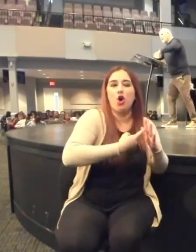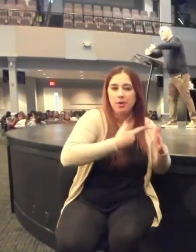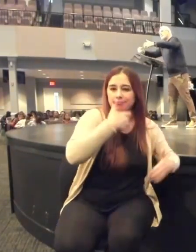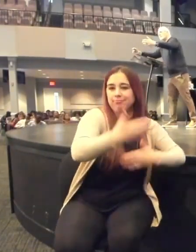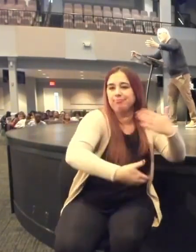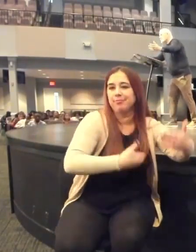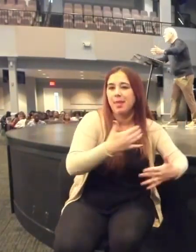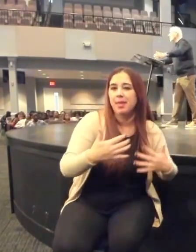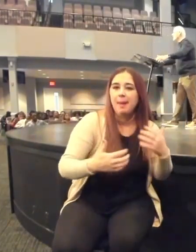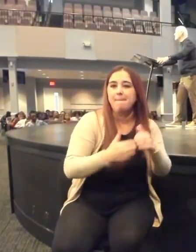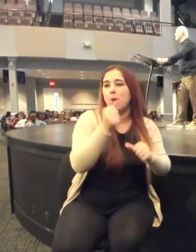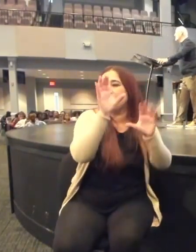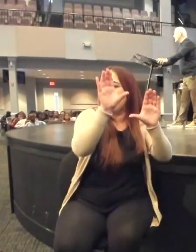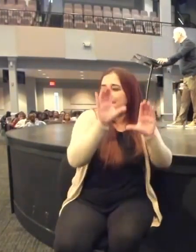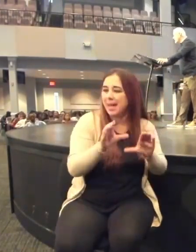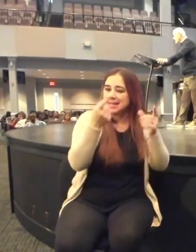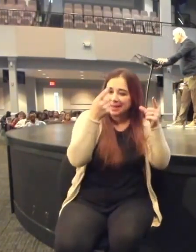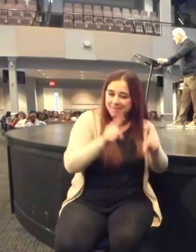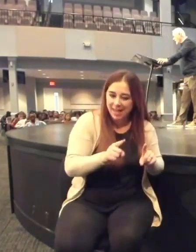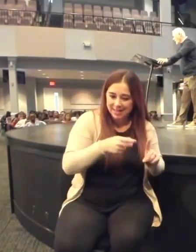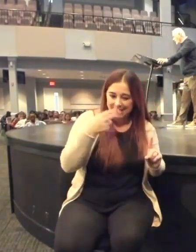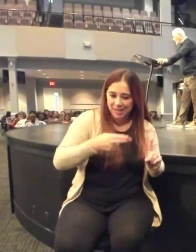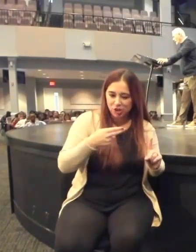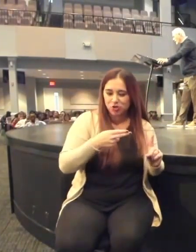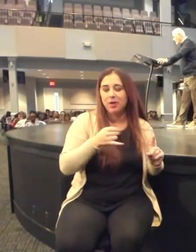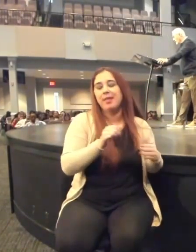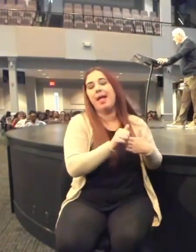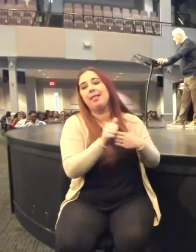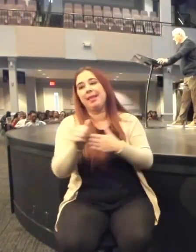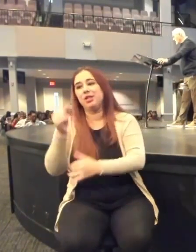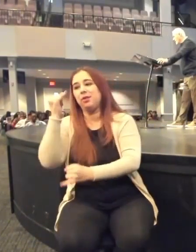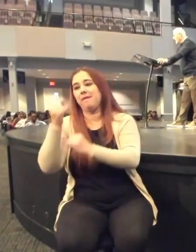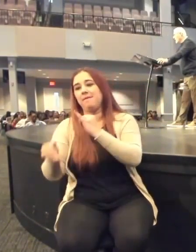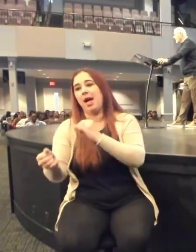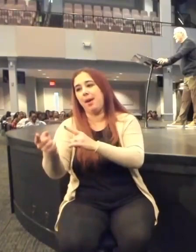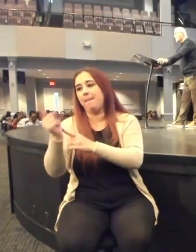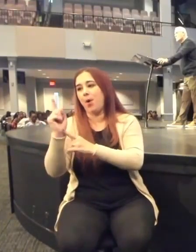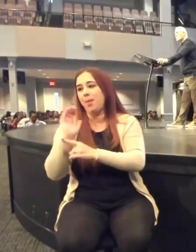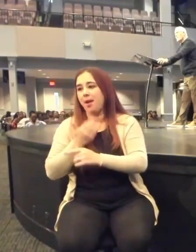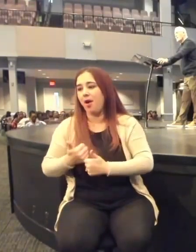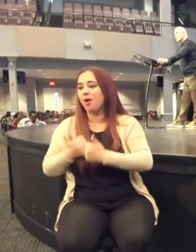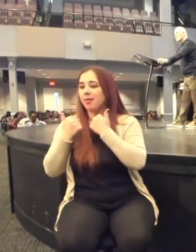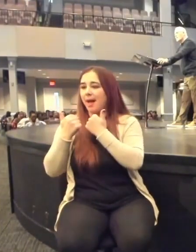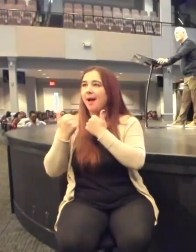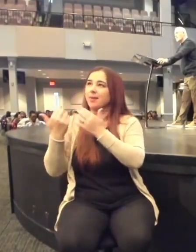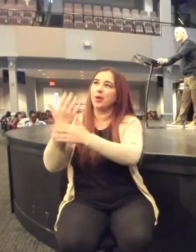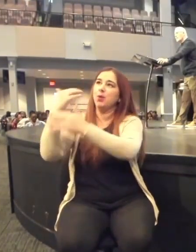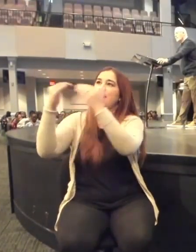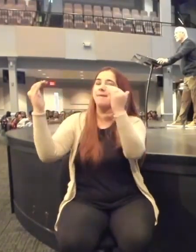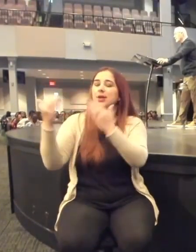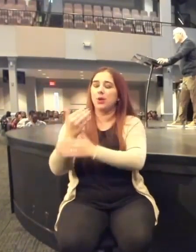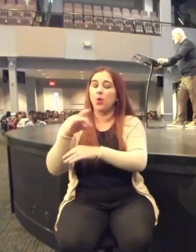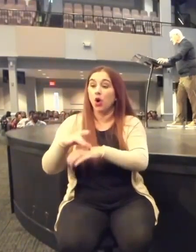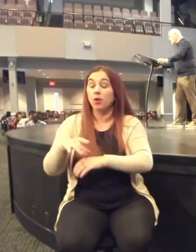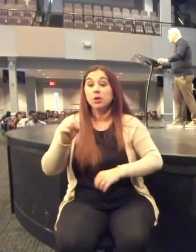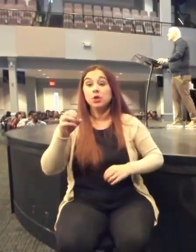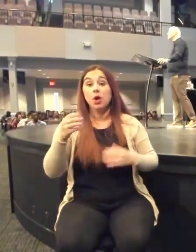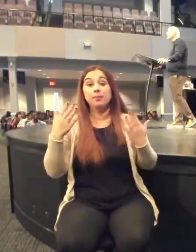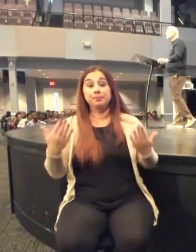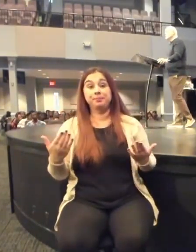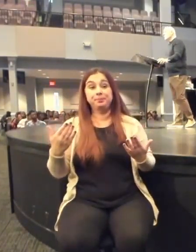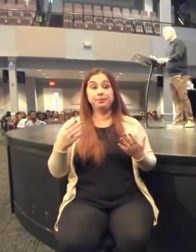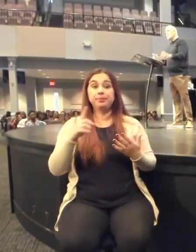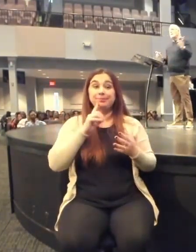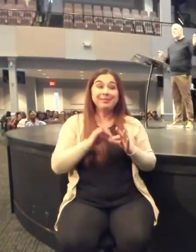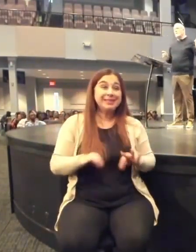most amazing events of history leading to this final moment in our lives as well. Now, here's the key